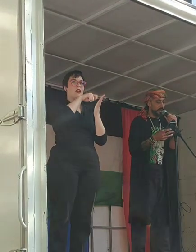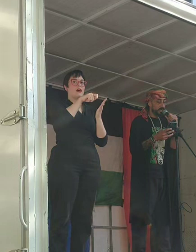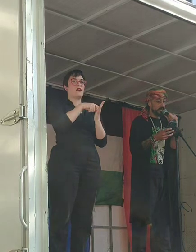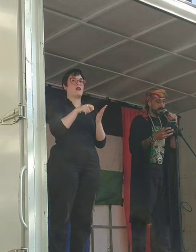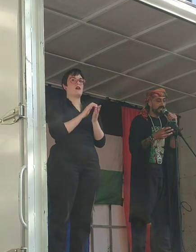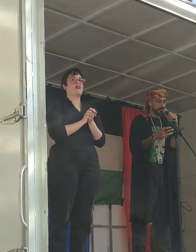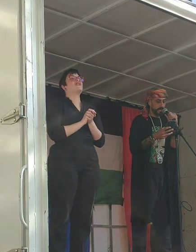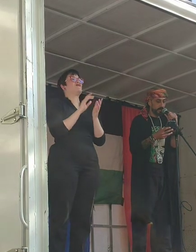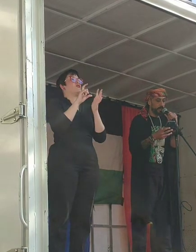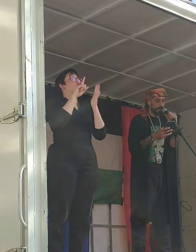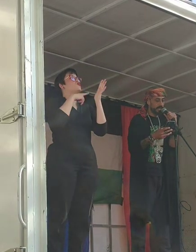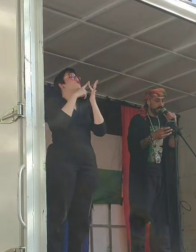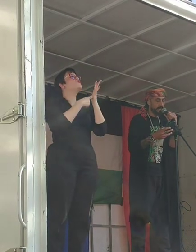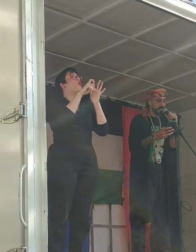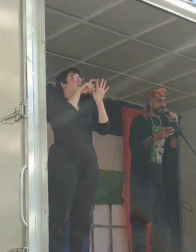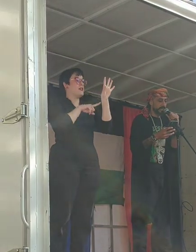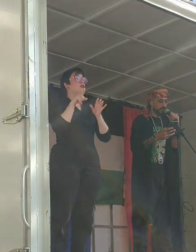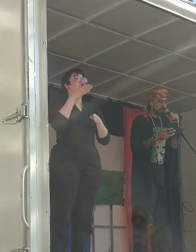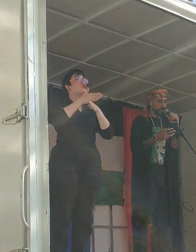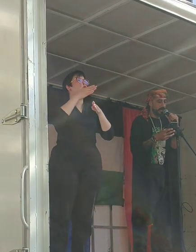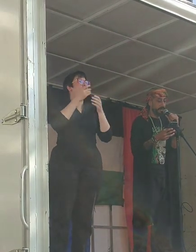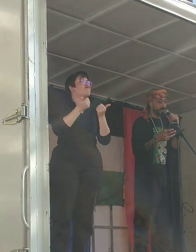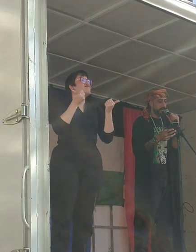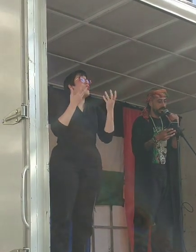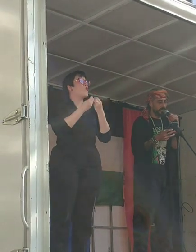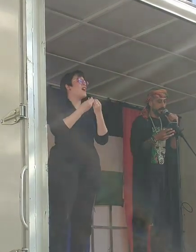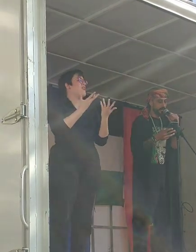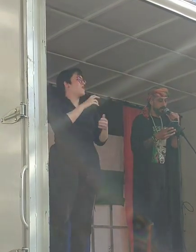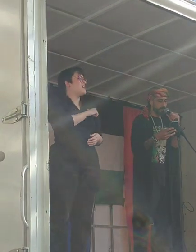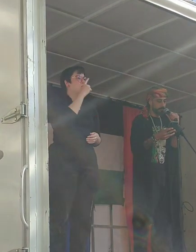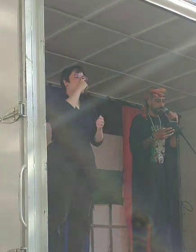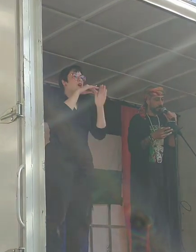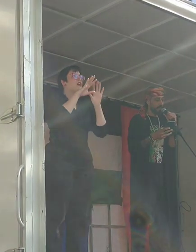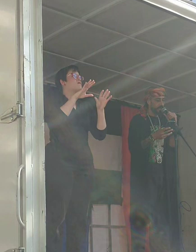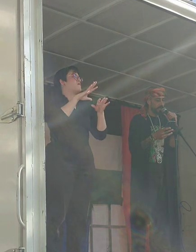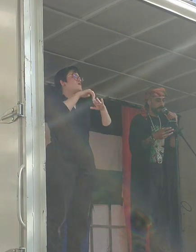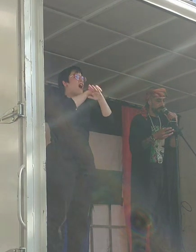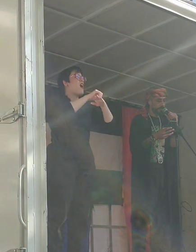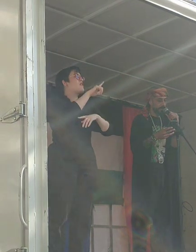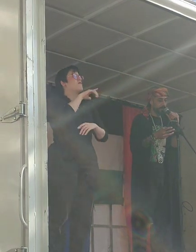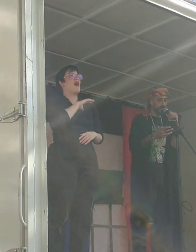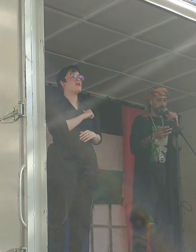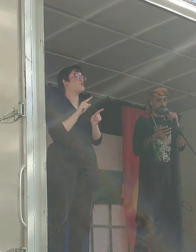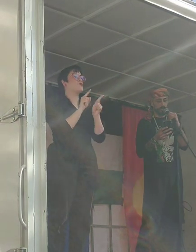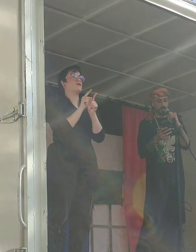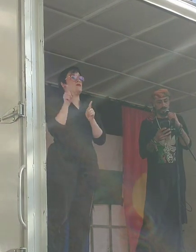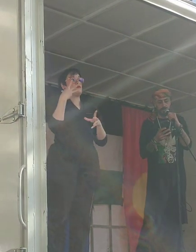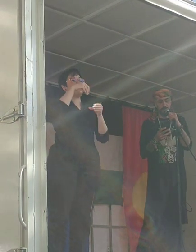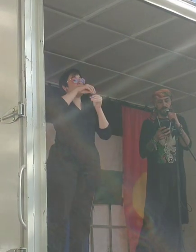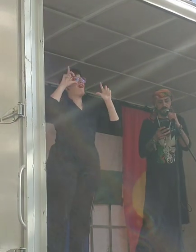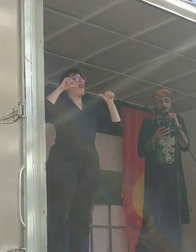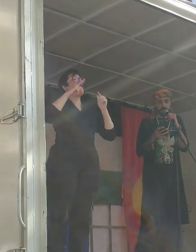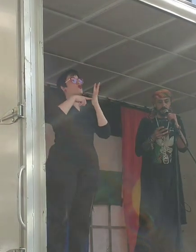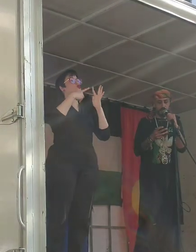worked extensively with Palestinians in Australia, Palestine and elsewhere. She is a member of the Loud